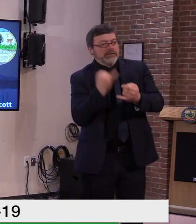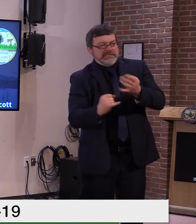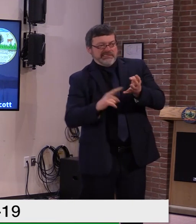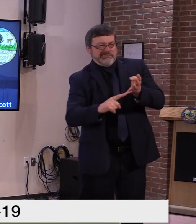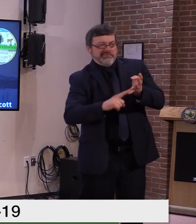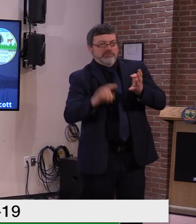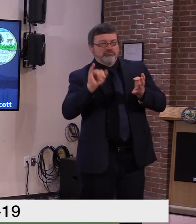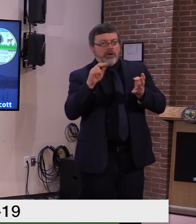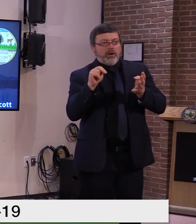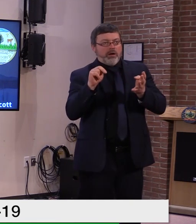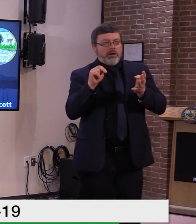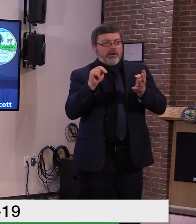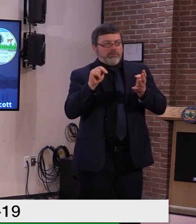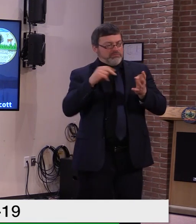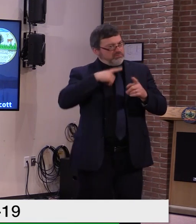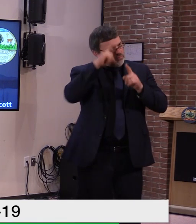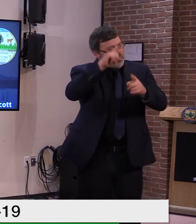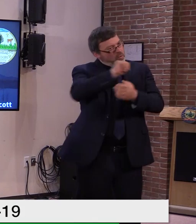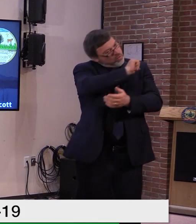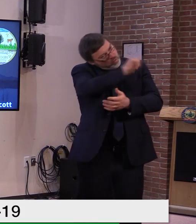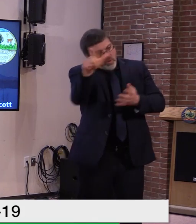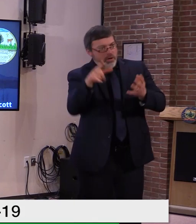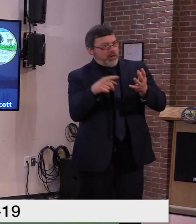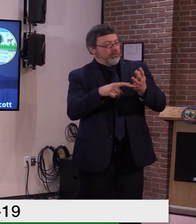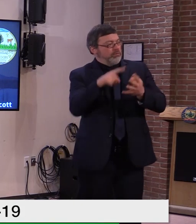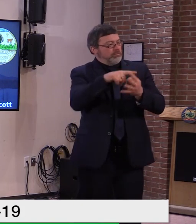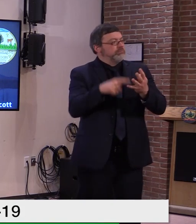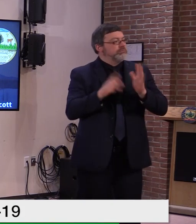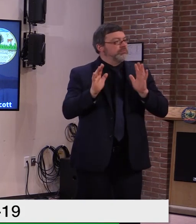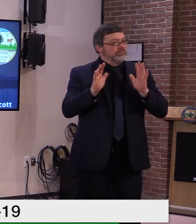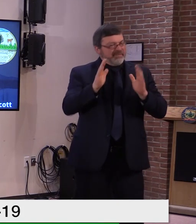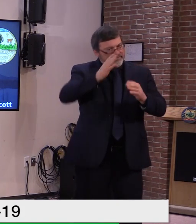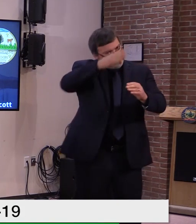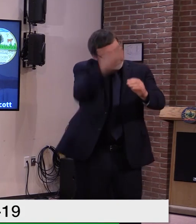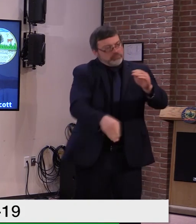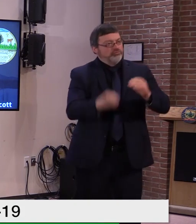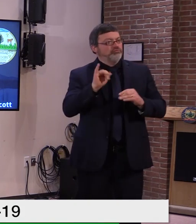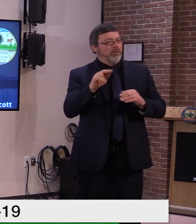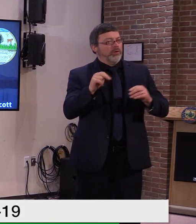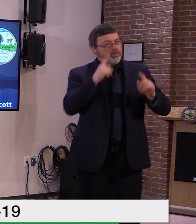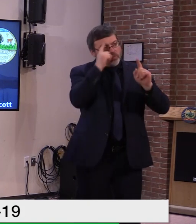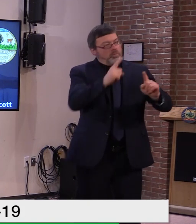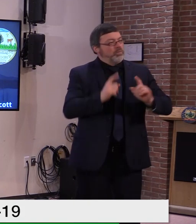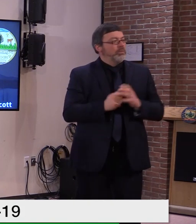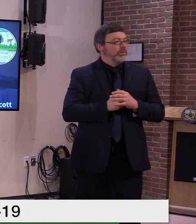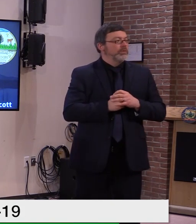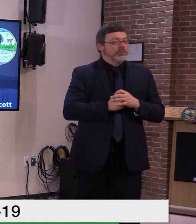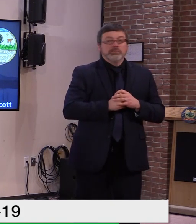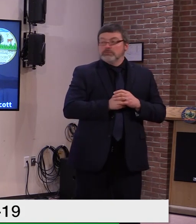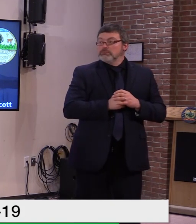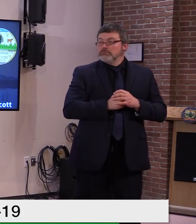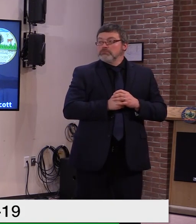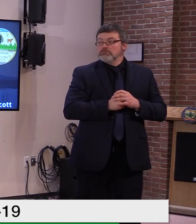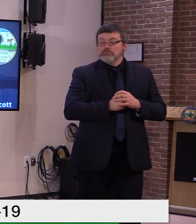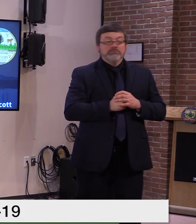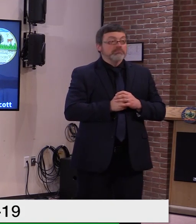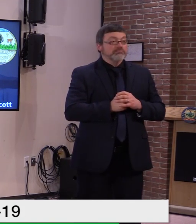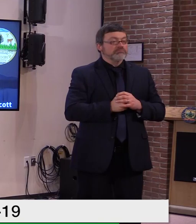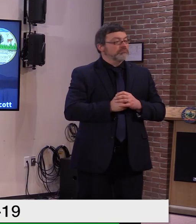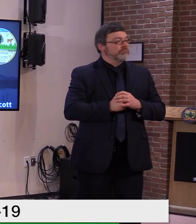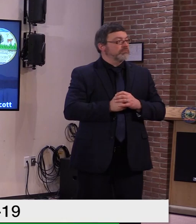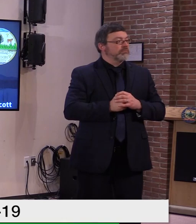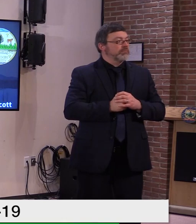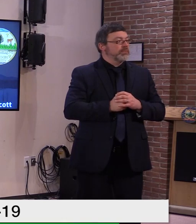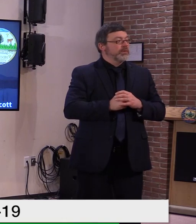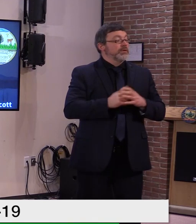other long-term care facilities, such as residential care and assisted living facilities. Yesterday, I want to give you